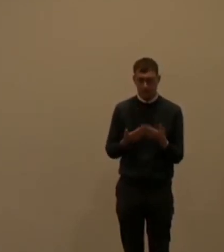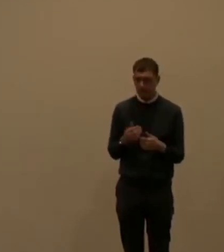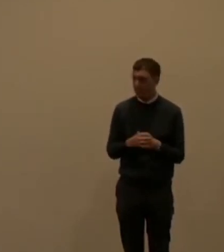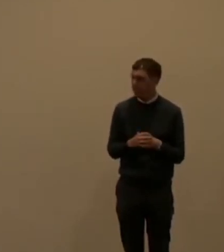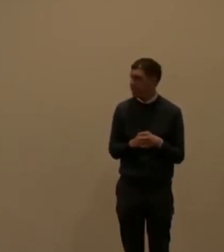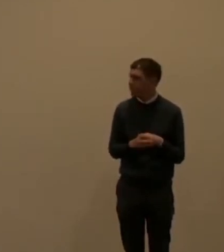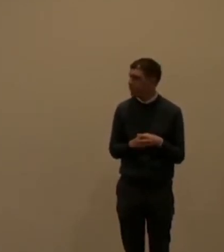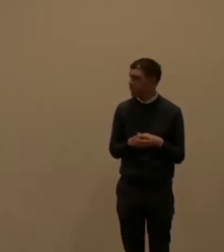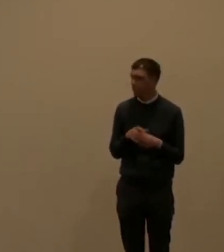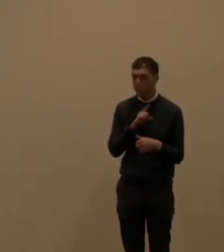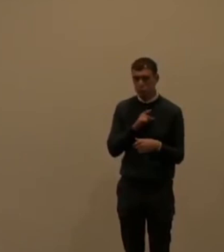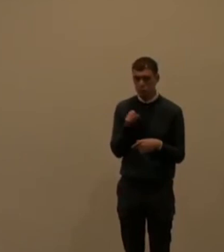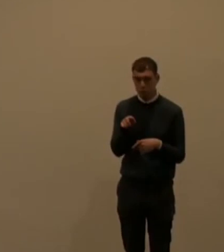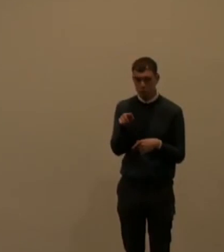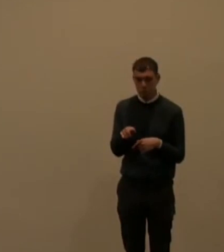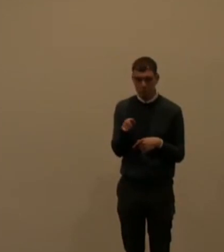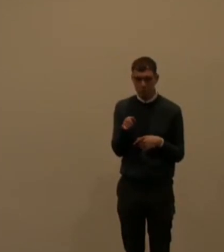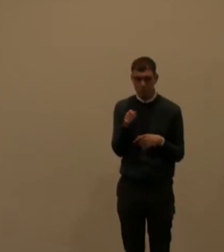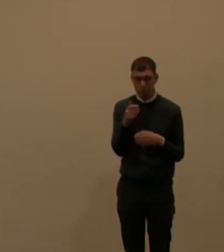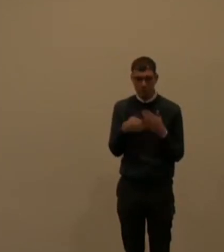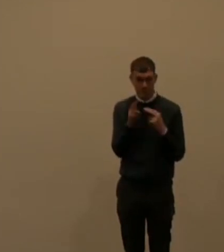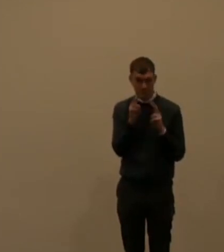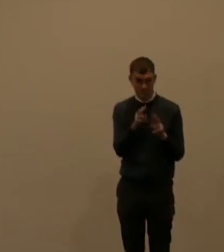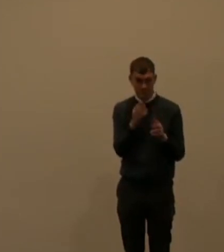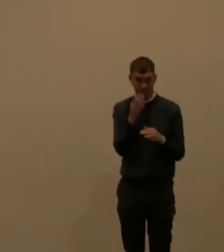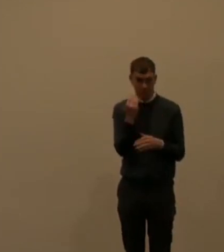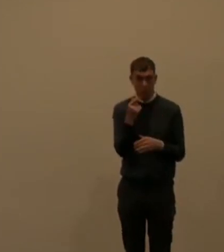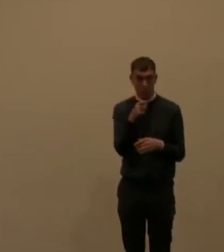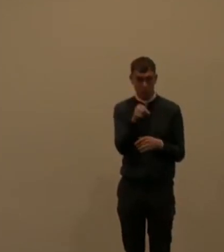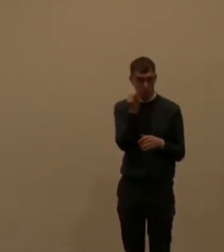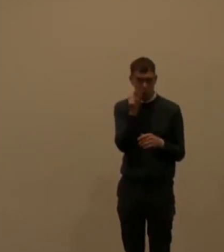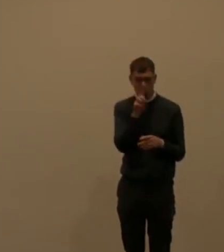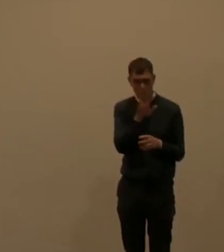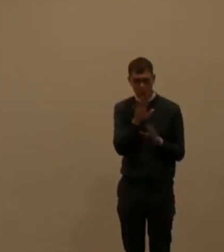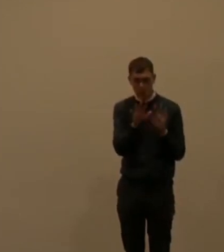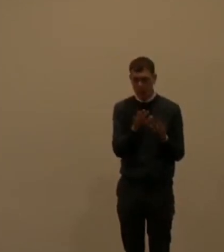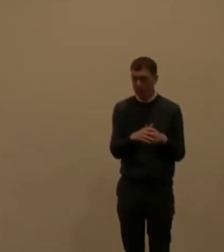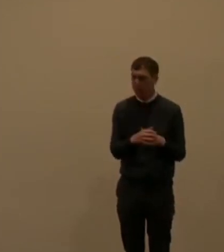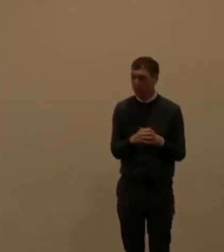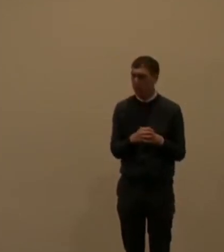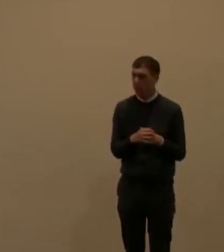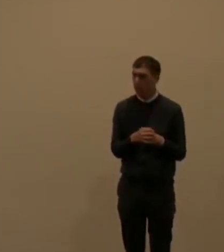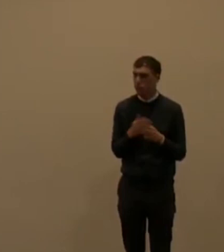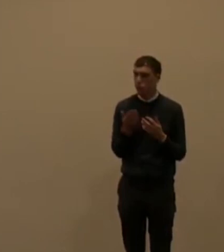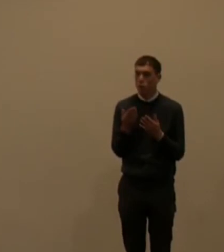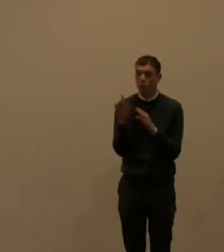nothing that they hadn't seen before. There wasn't anything, for example, if you move from